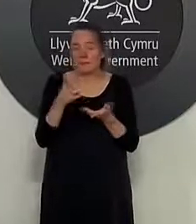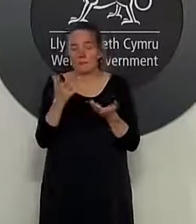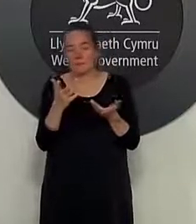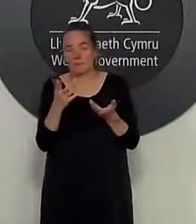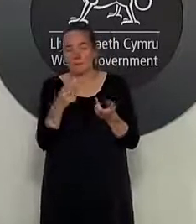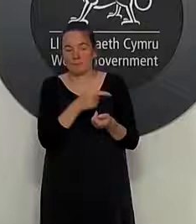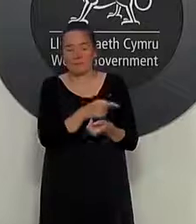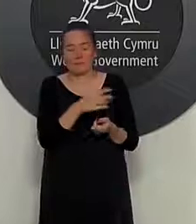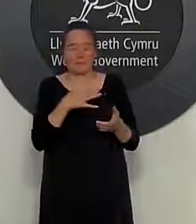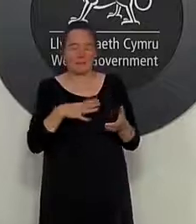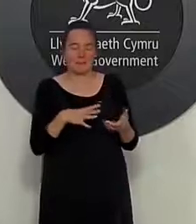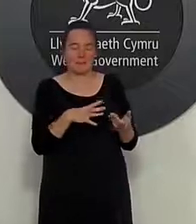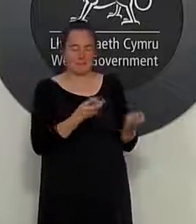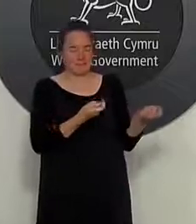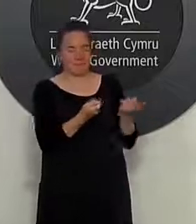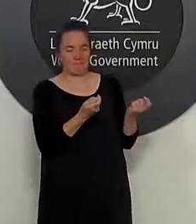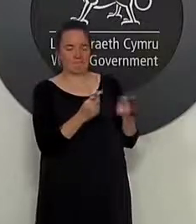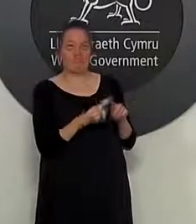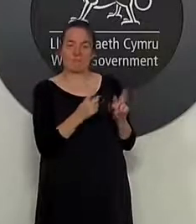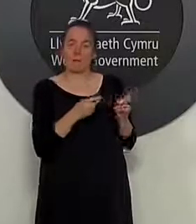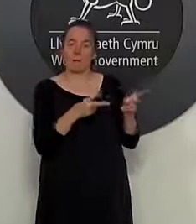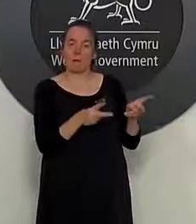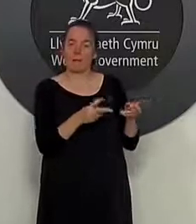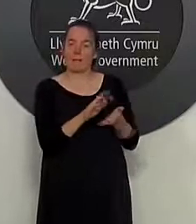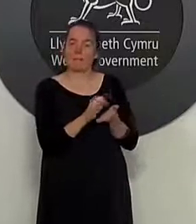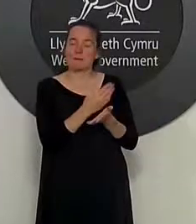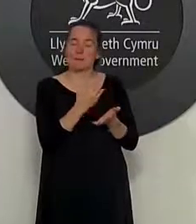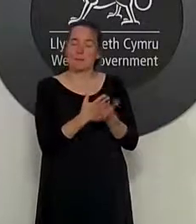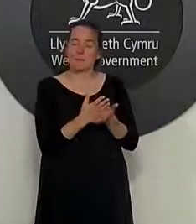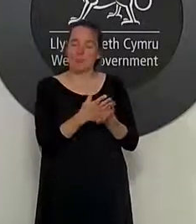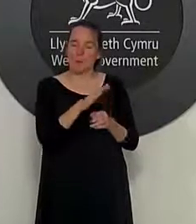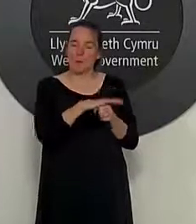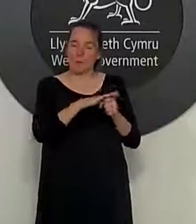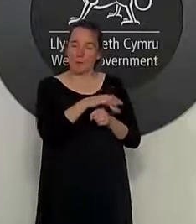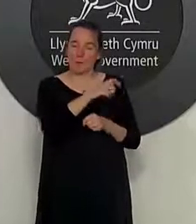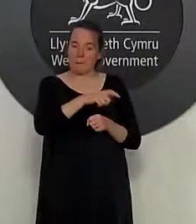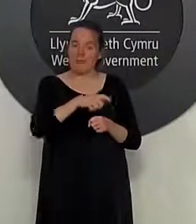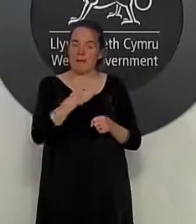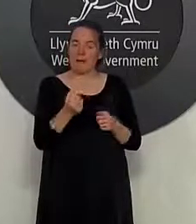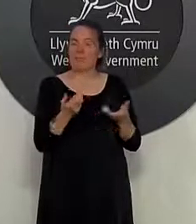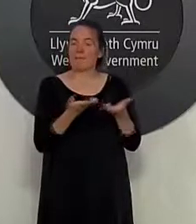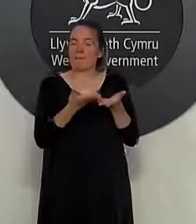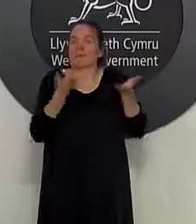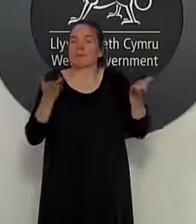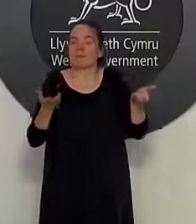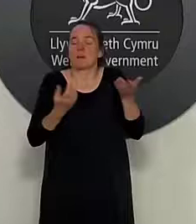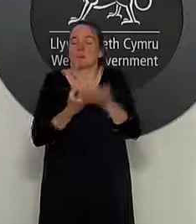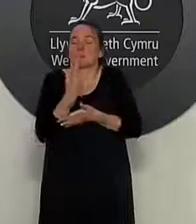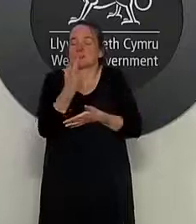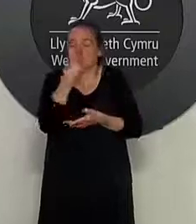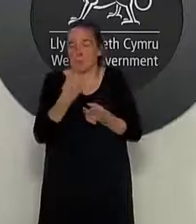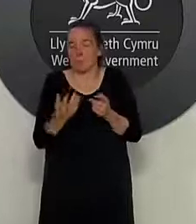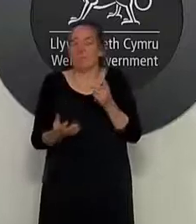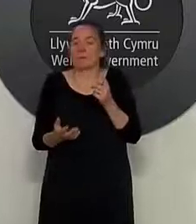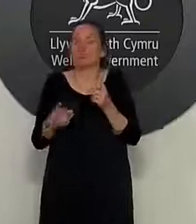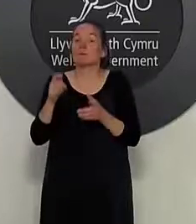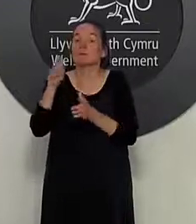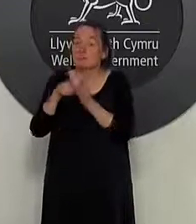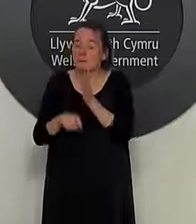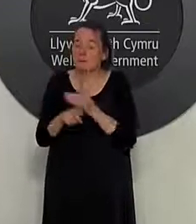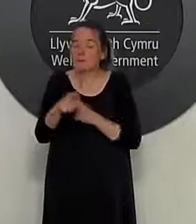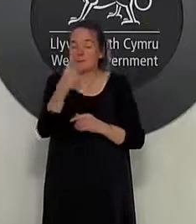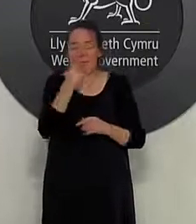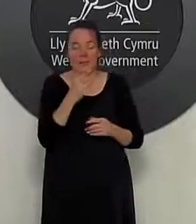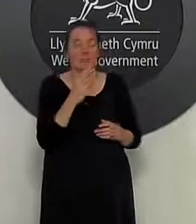way to give local people a fair chance of acquiring those properties. They will be able to use changes to the